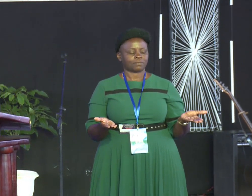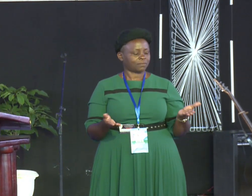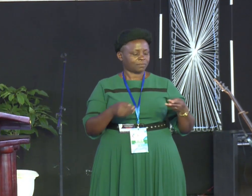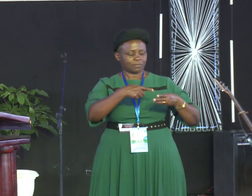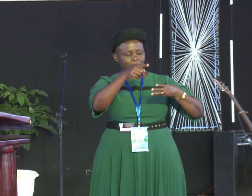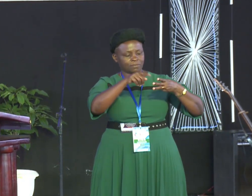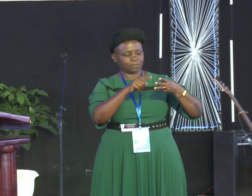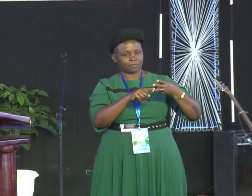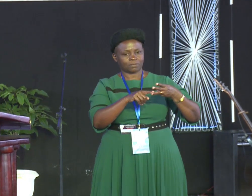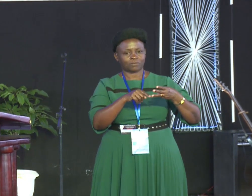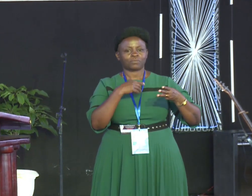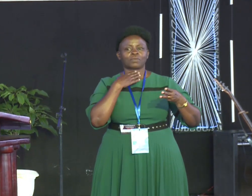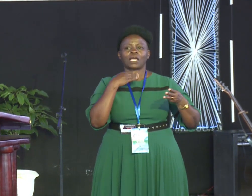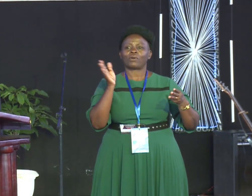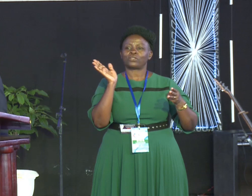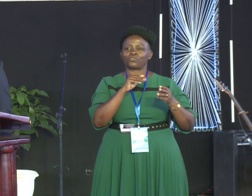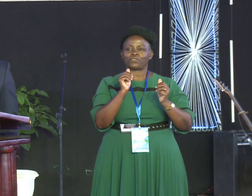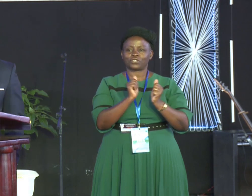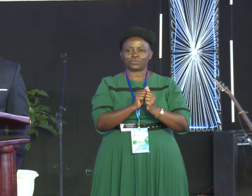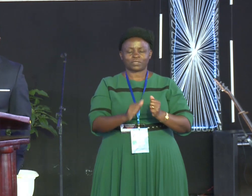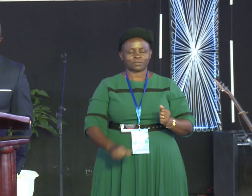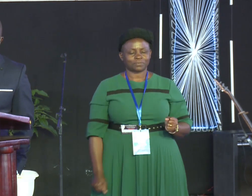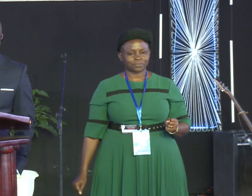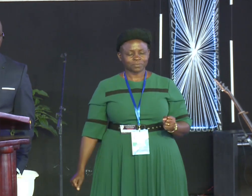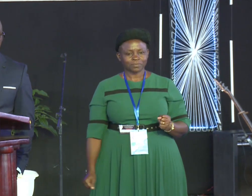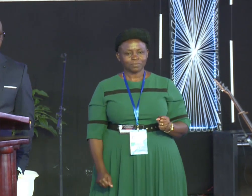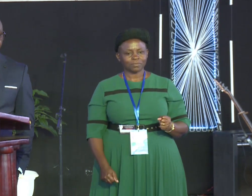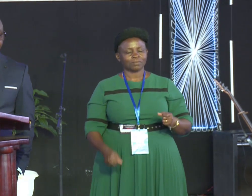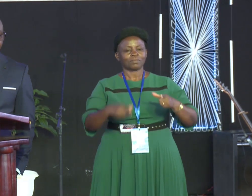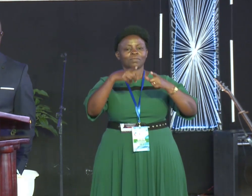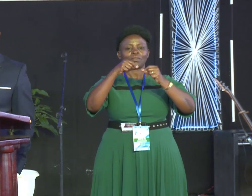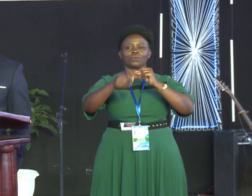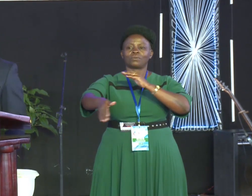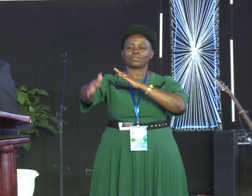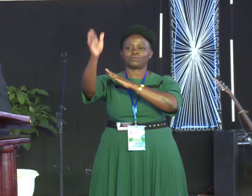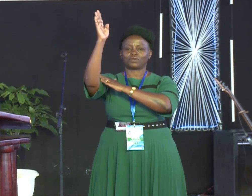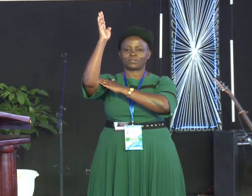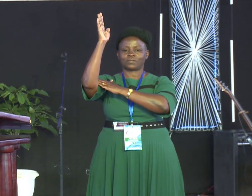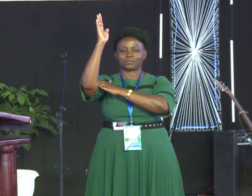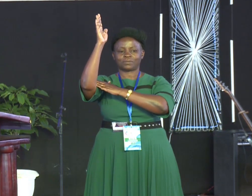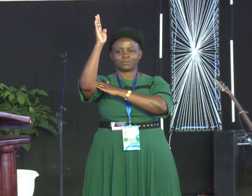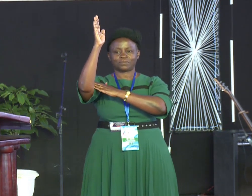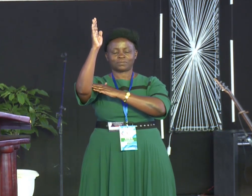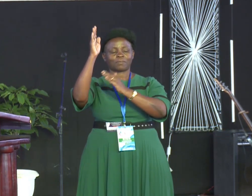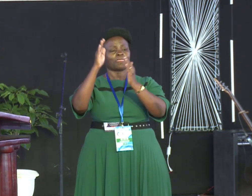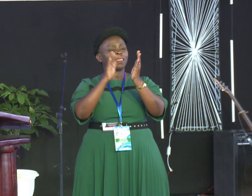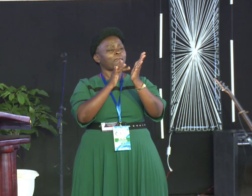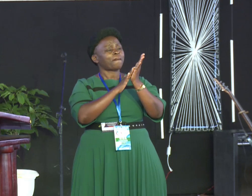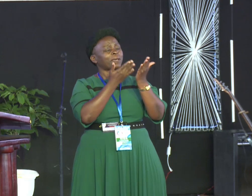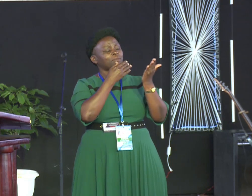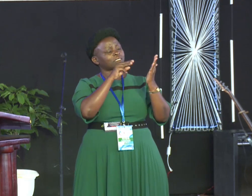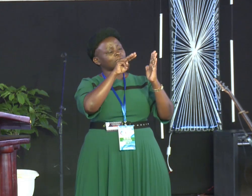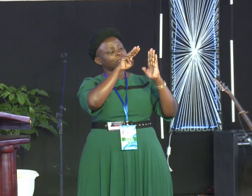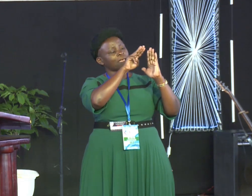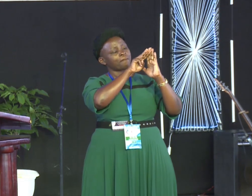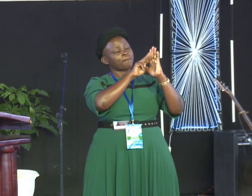Ekyokusatu. Thirdly. Chenjagala okumaliriza nacho. Which I want to conclude with. Chechigambo. Is the word. Bible tugamba Matayo sura ya 10